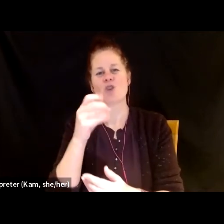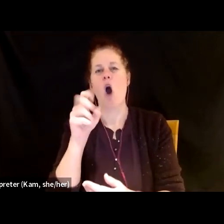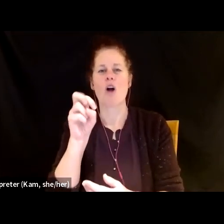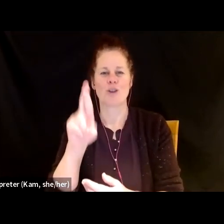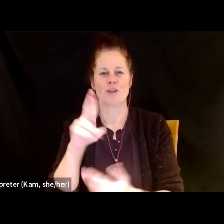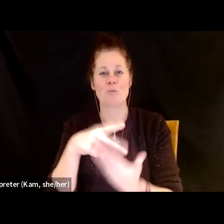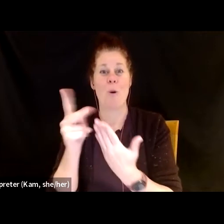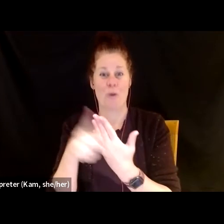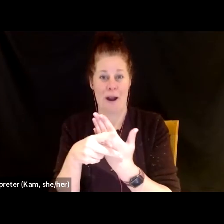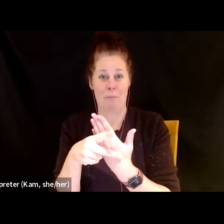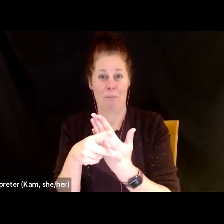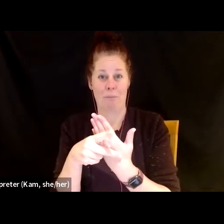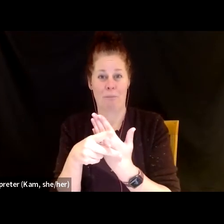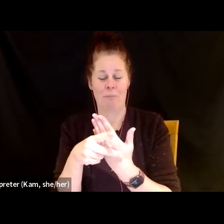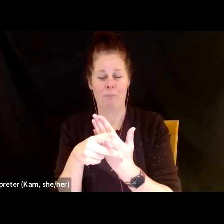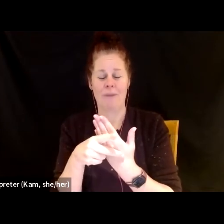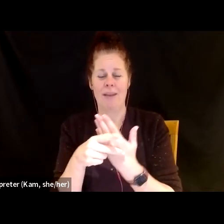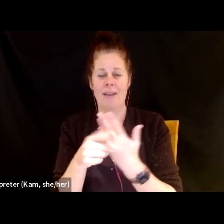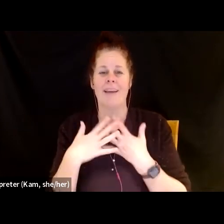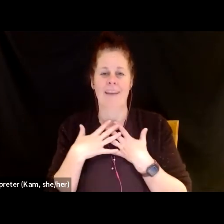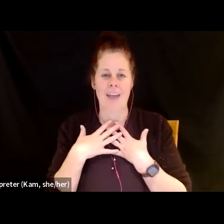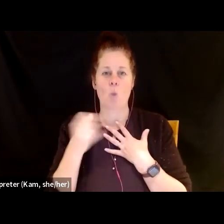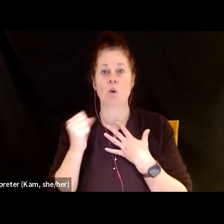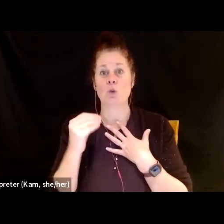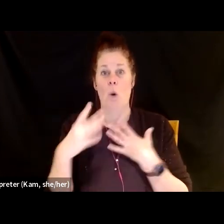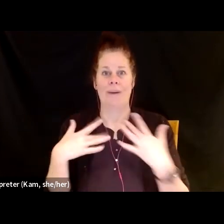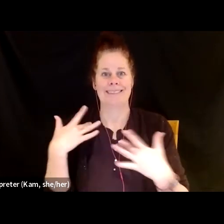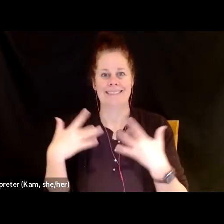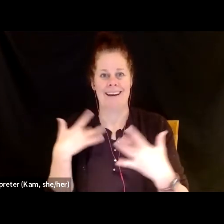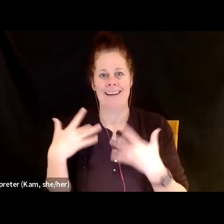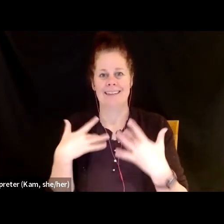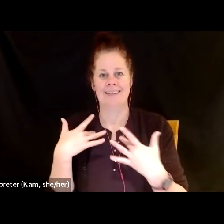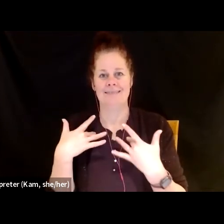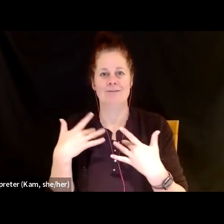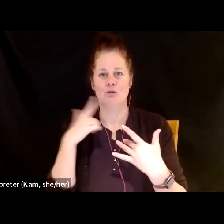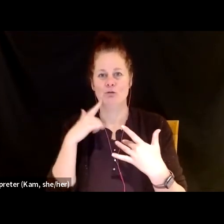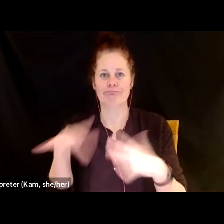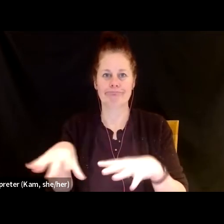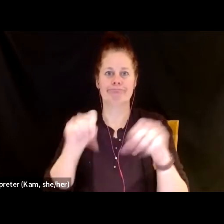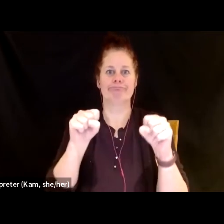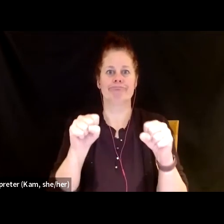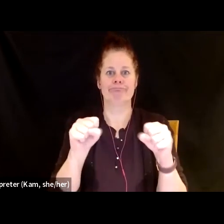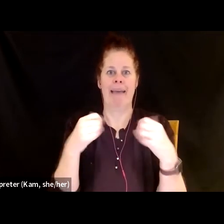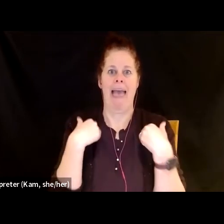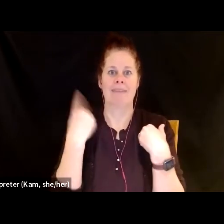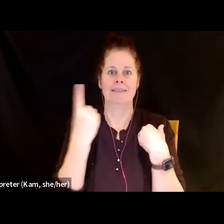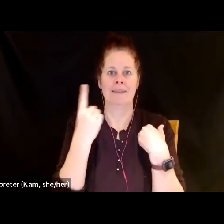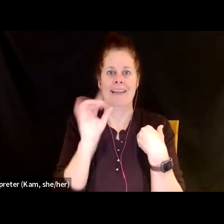And we could not be more excited to have something like that at Central with our